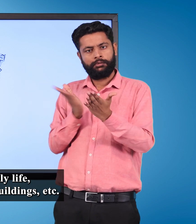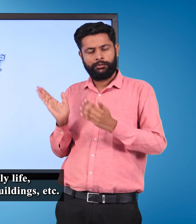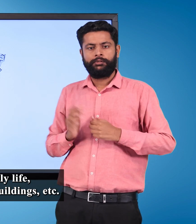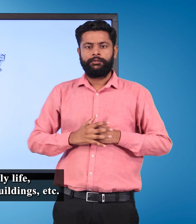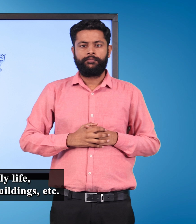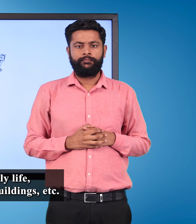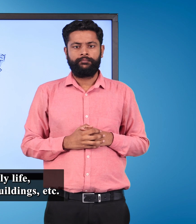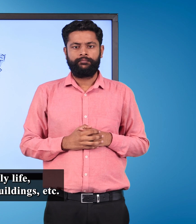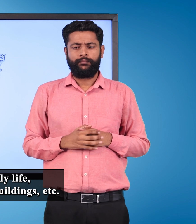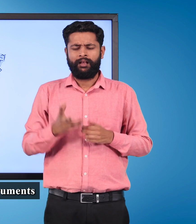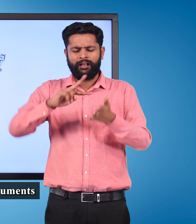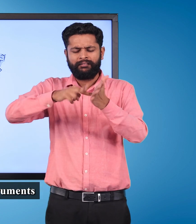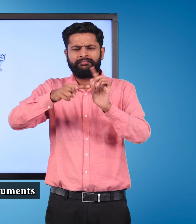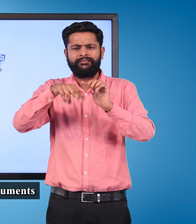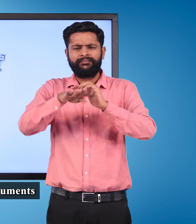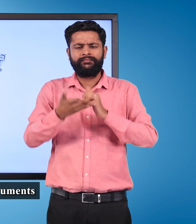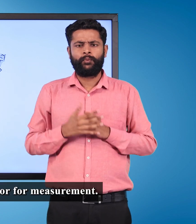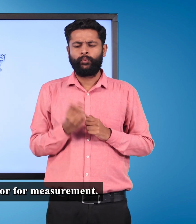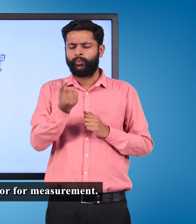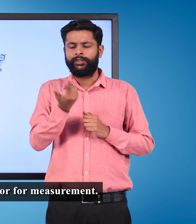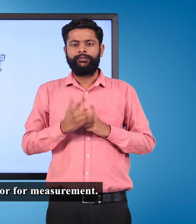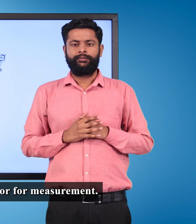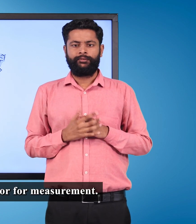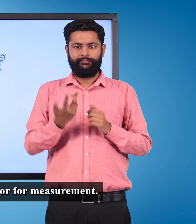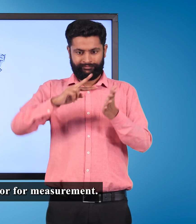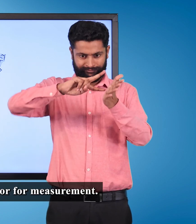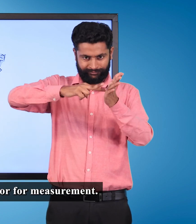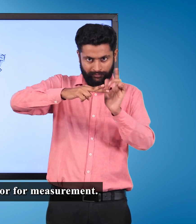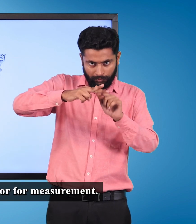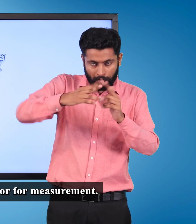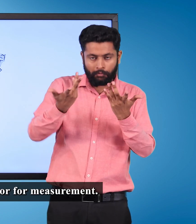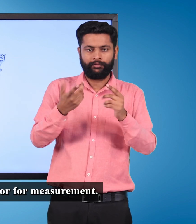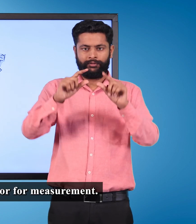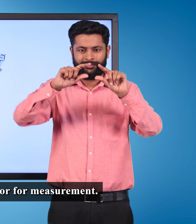We use instruments like compass and protractor for measurement.